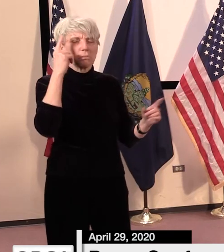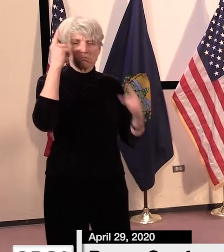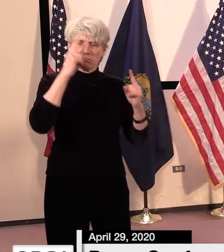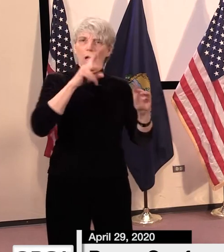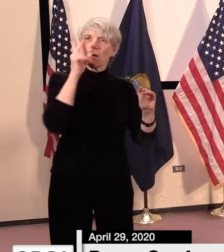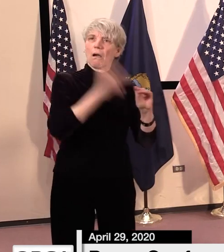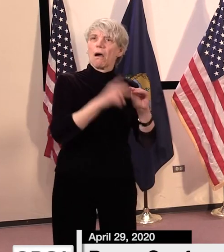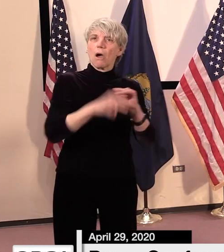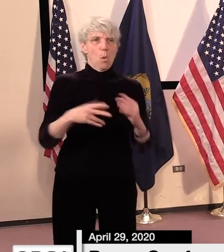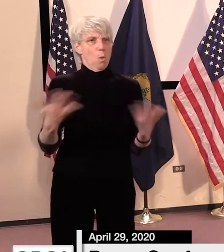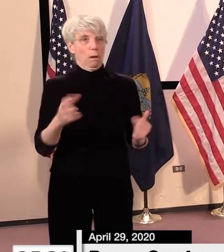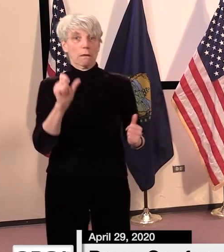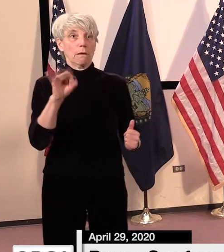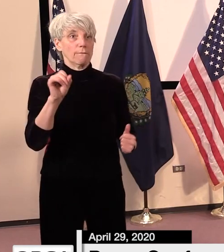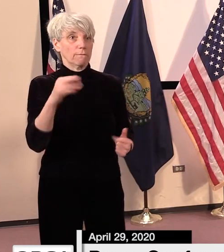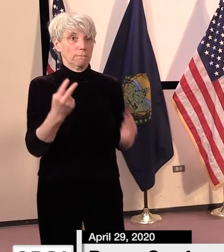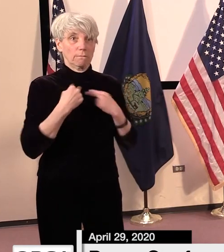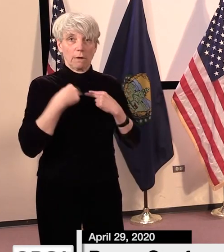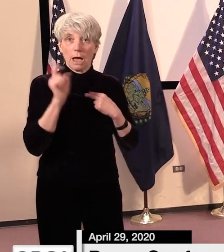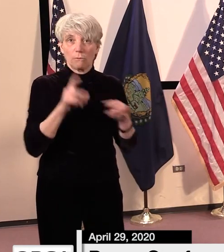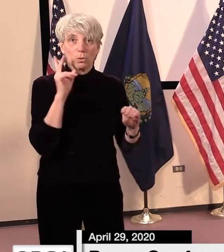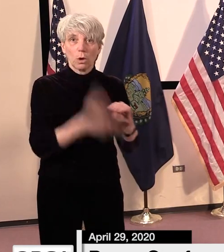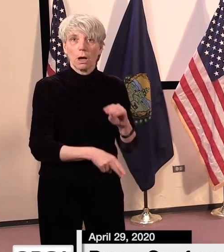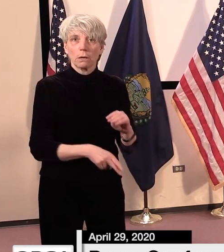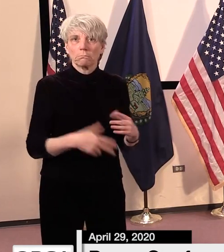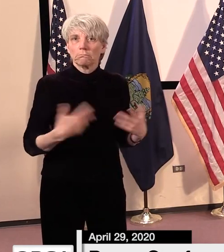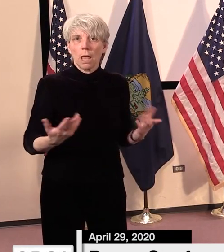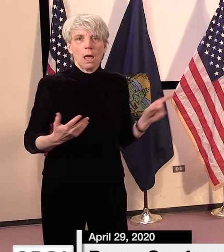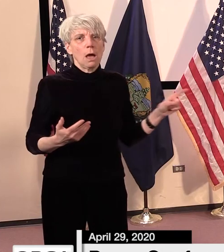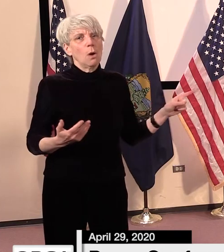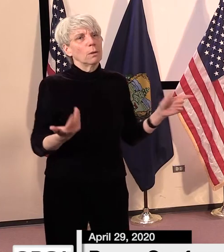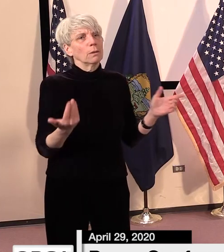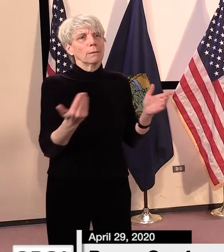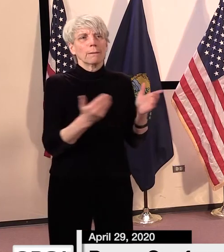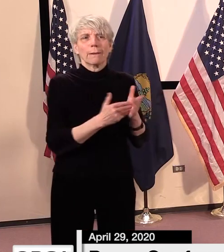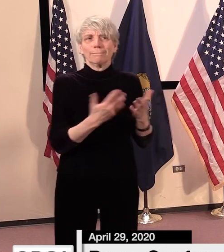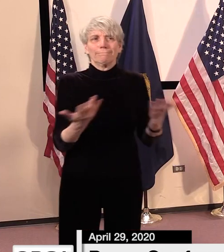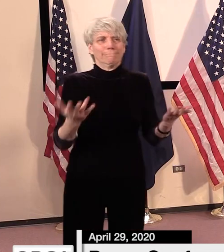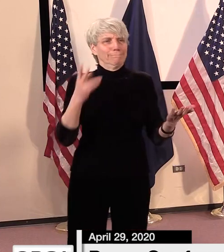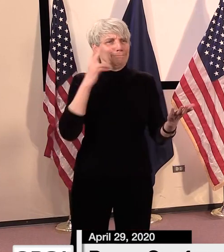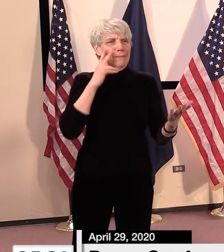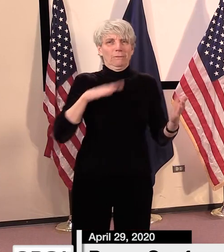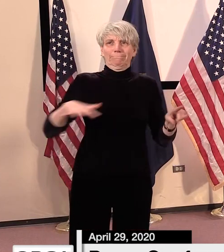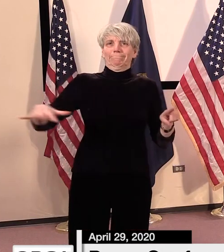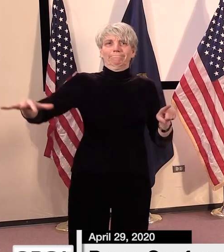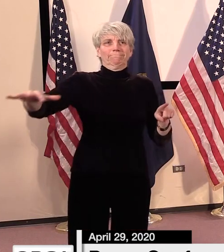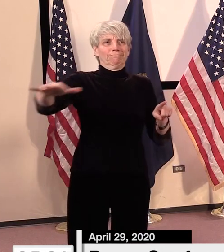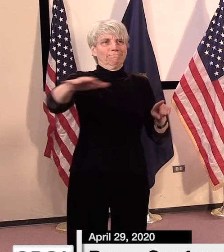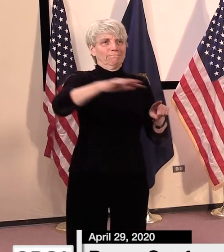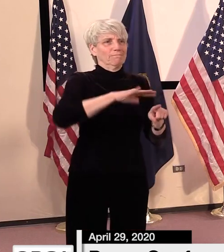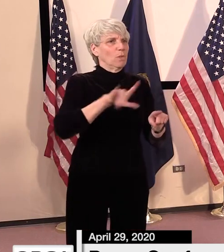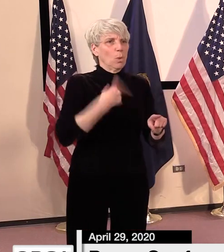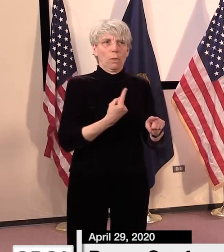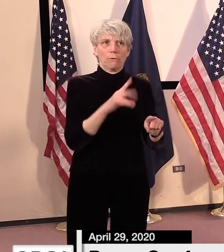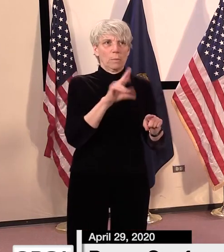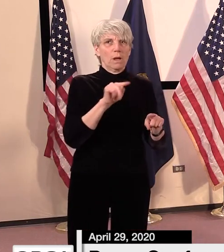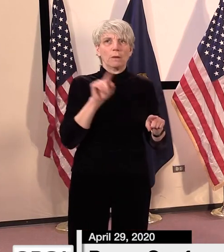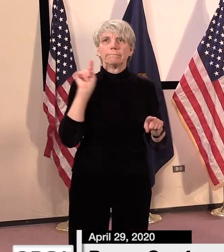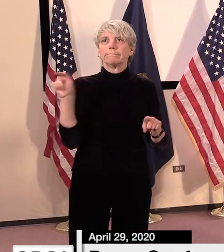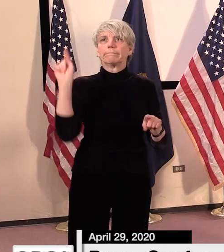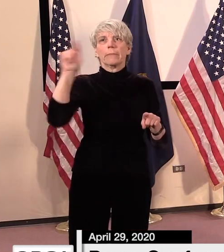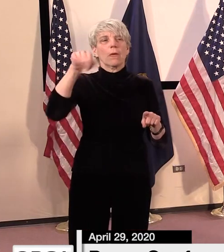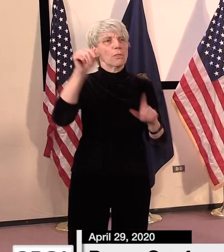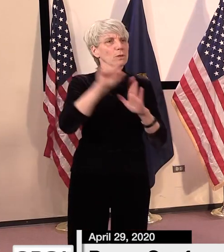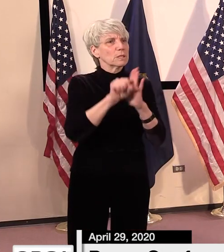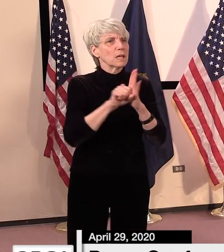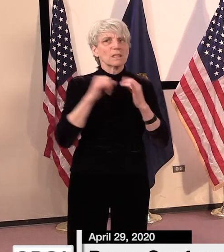look across the board. This is a huge issue that we're facing, many states are facing. We're still not sure what the federal government's going to do at